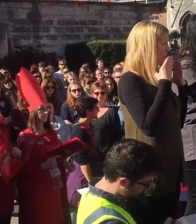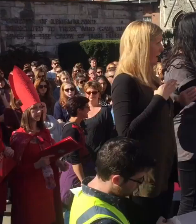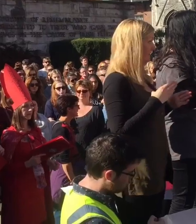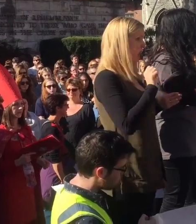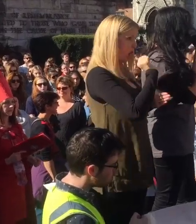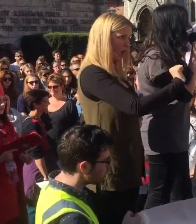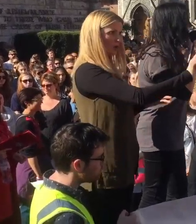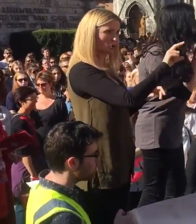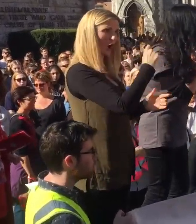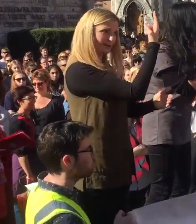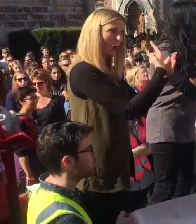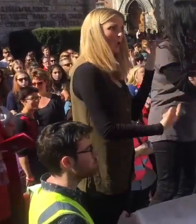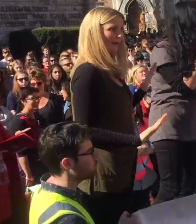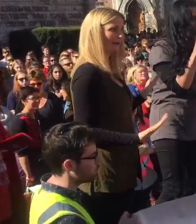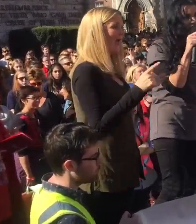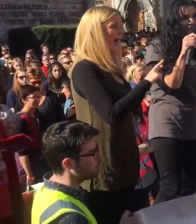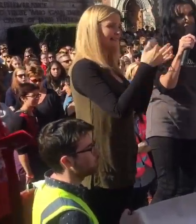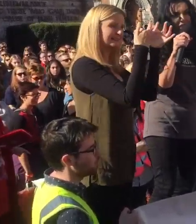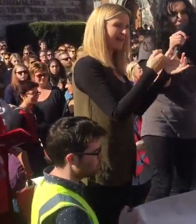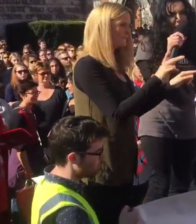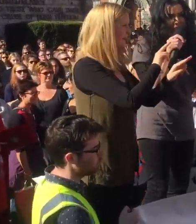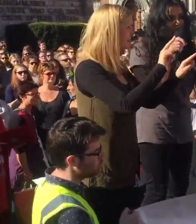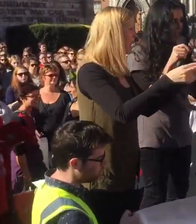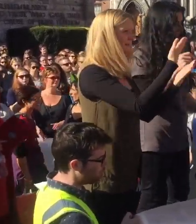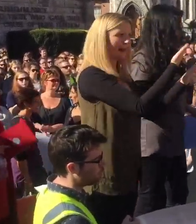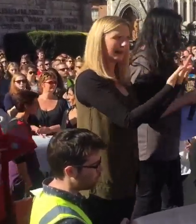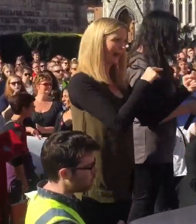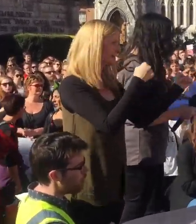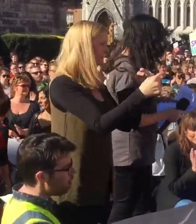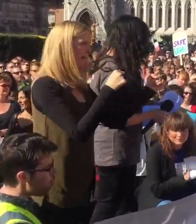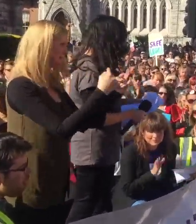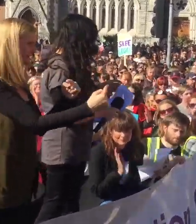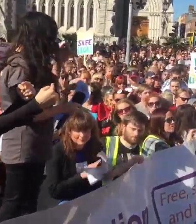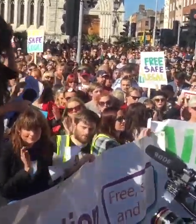her choice alone, and it is definitely not a legal debate.